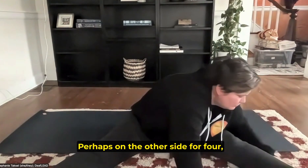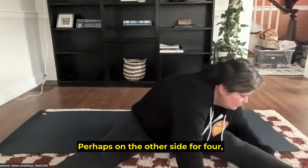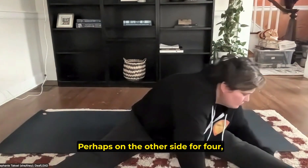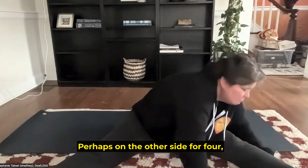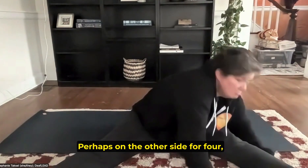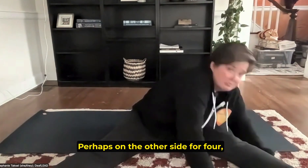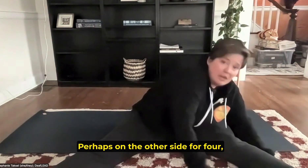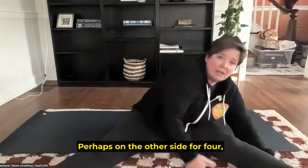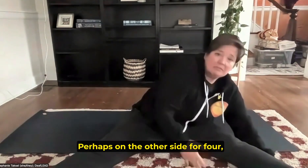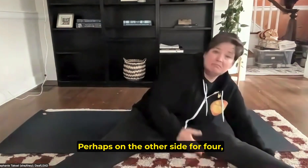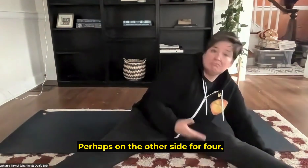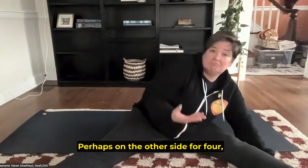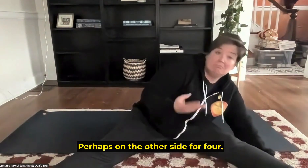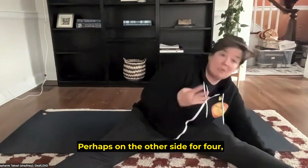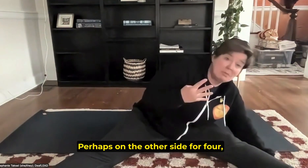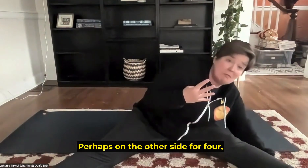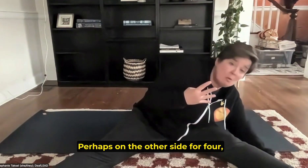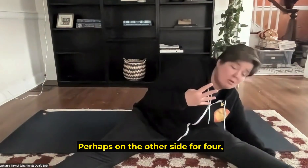Perhaps on the other side for 4.